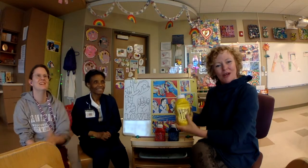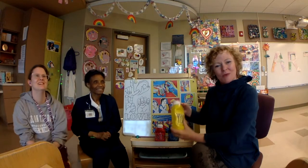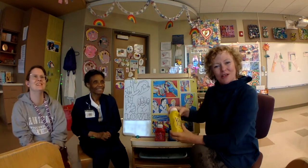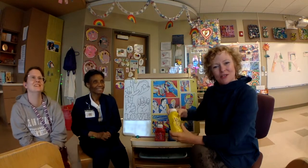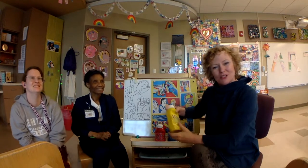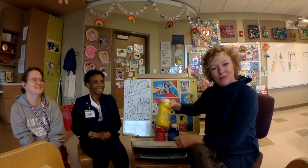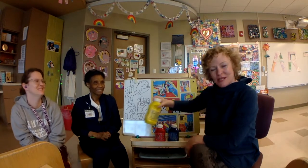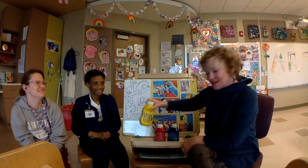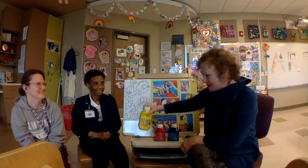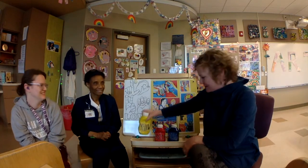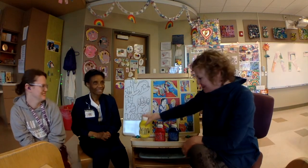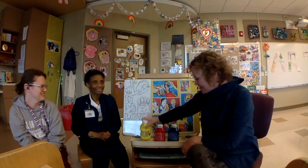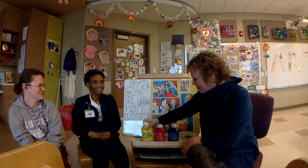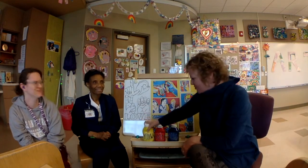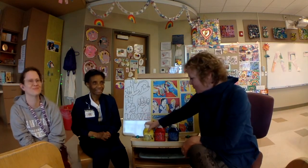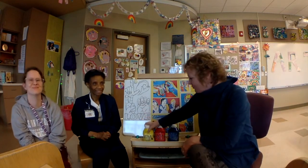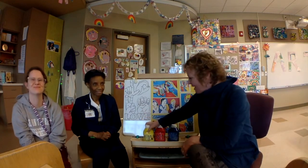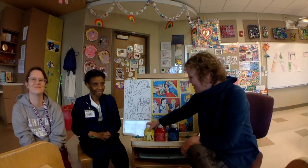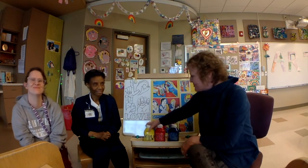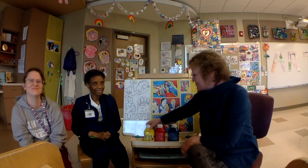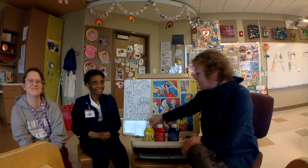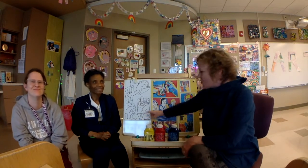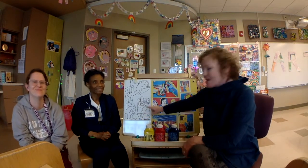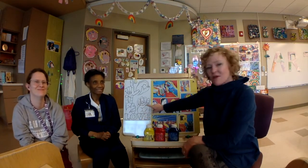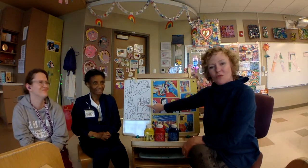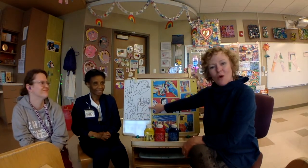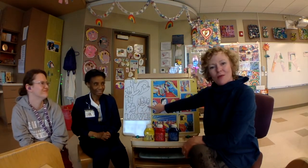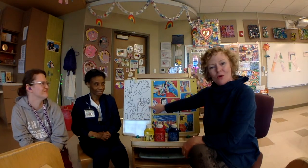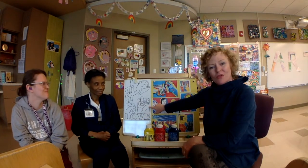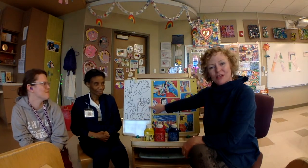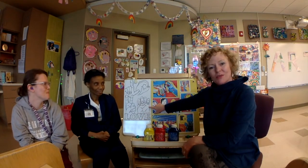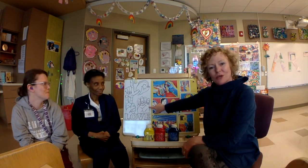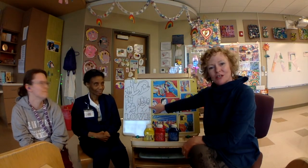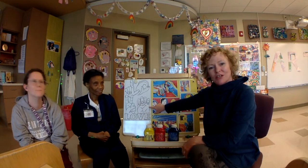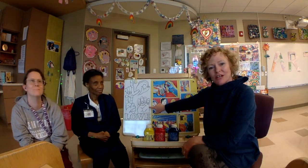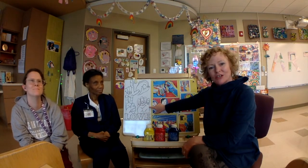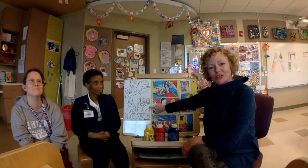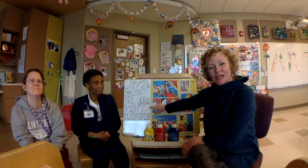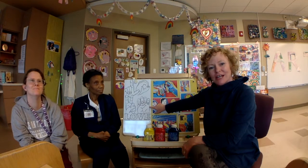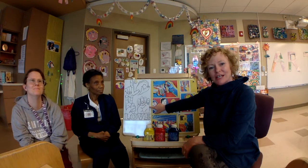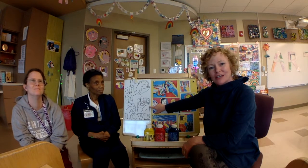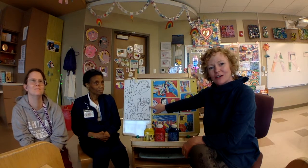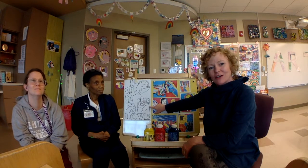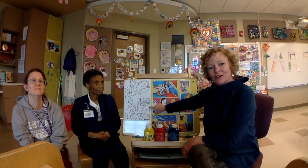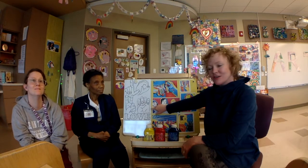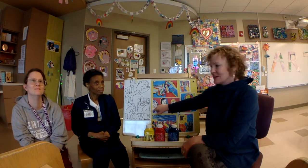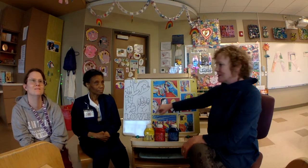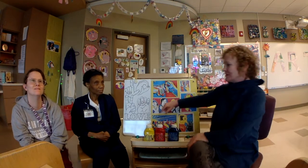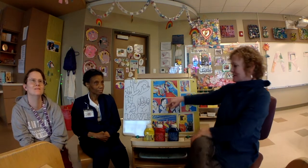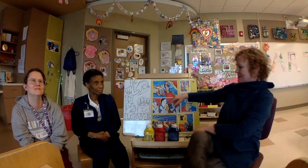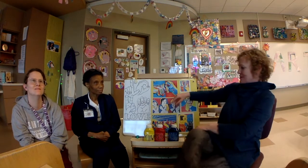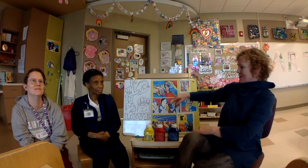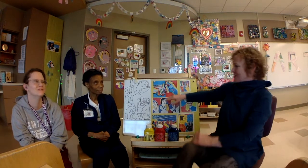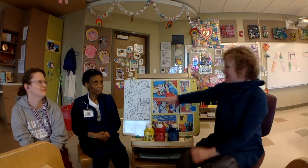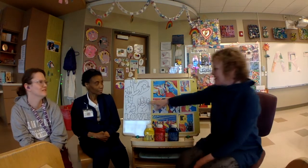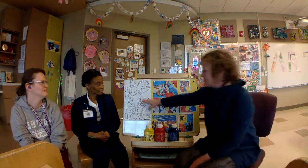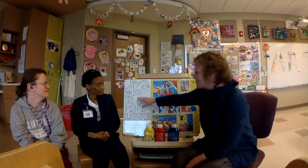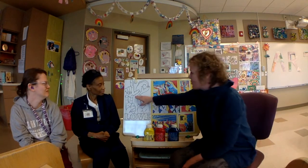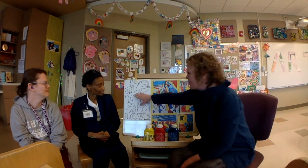What a great way to speak. So friends, we have one more thing that we're going to take a look at here. So